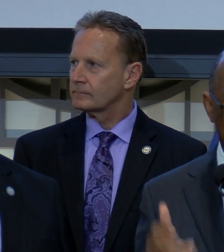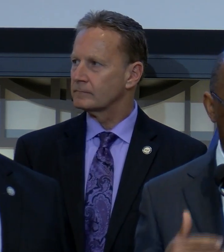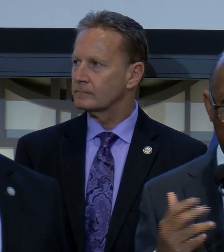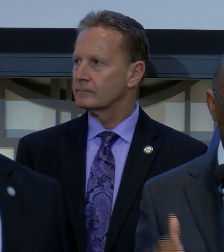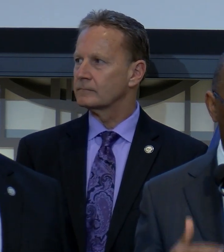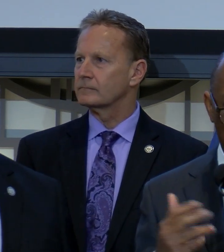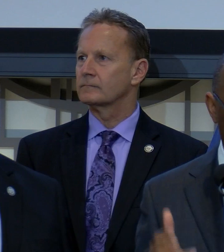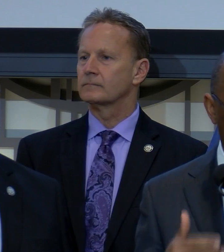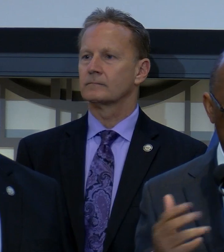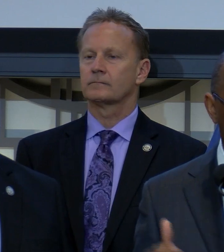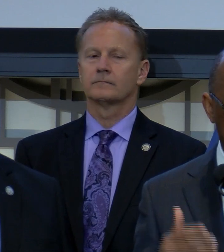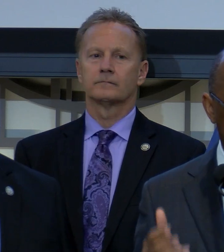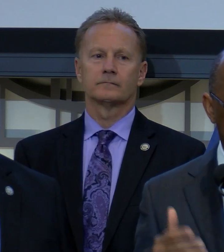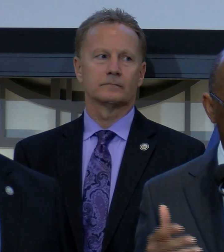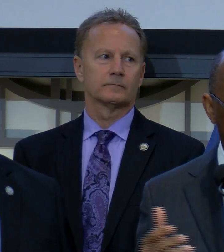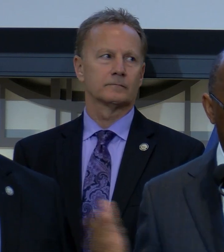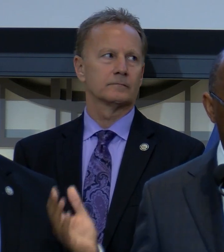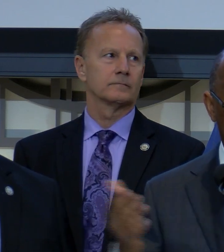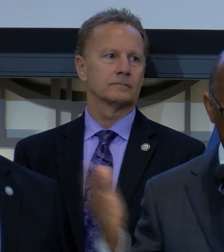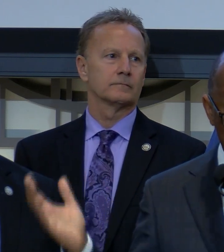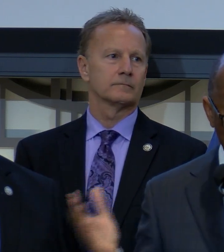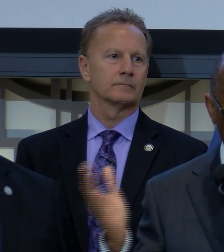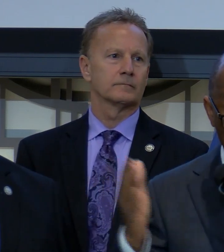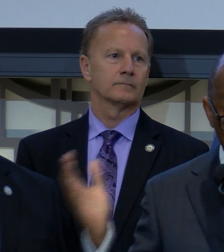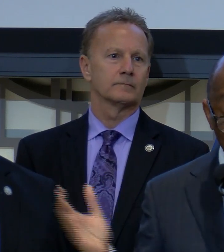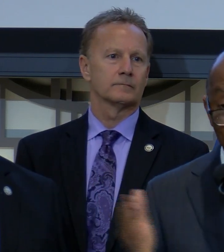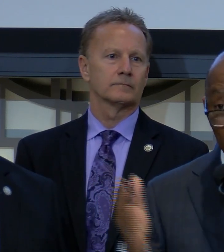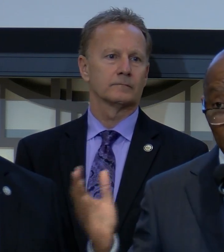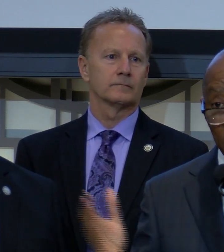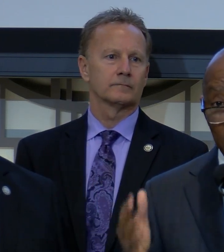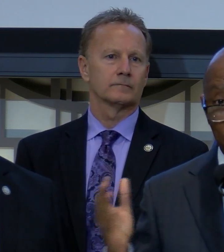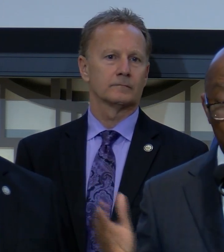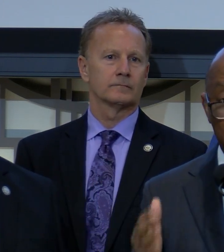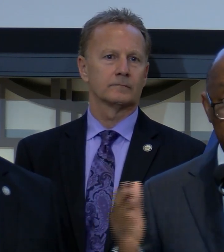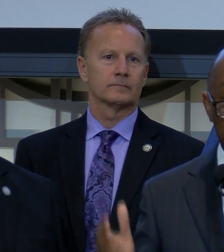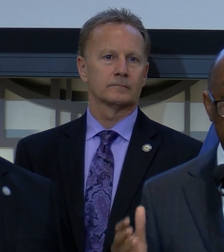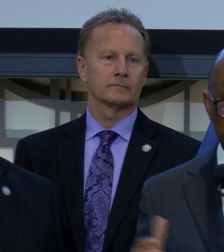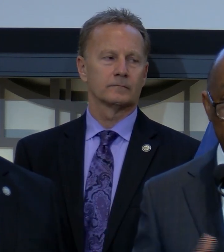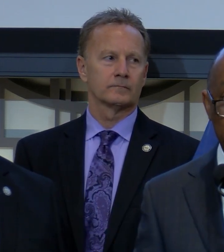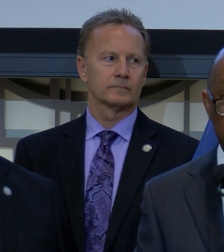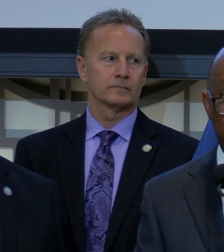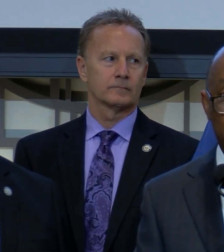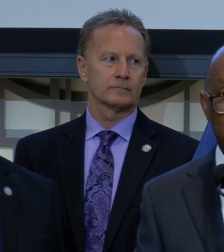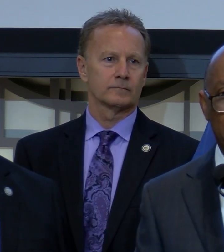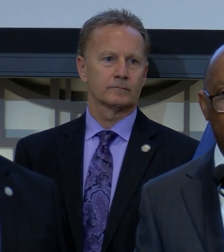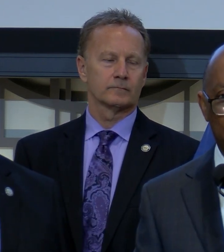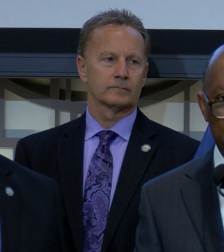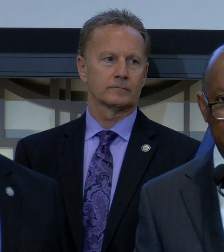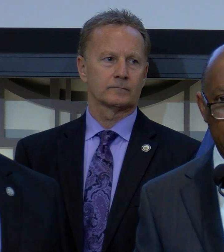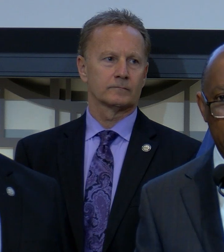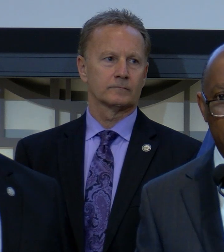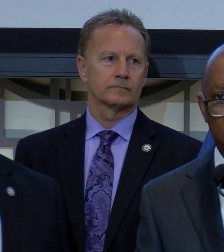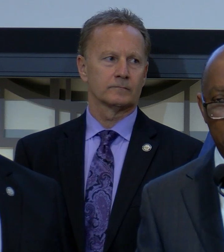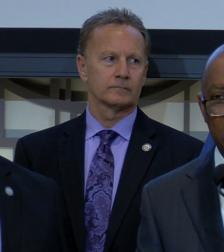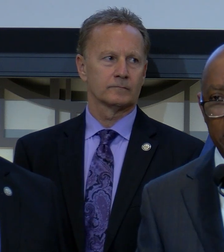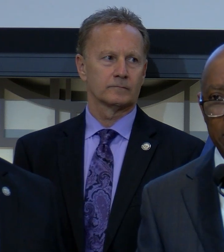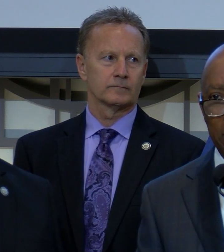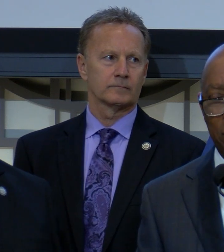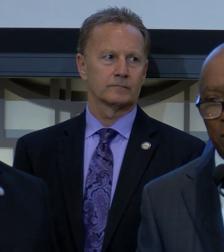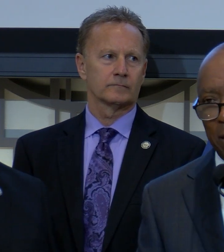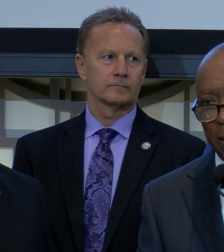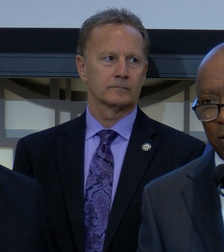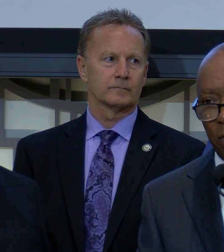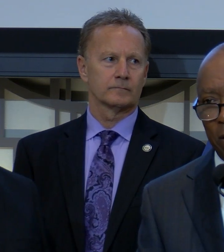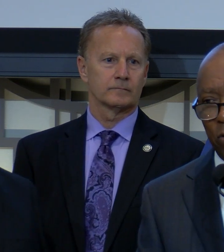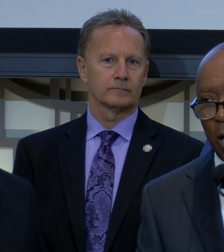all times of hours to take care of everybody else. So be sensitive, buy what you need, but be